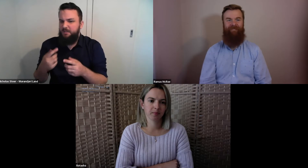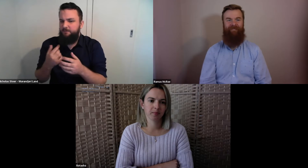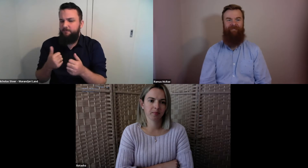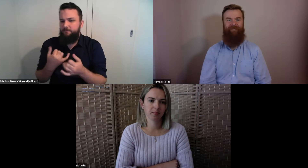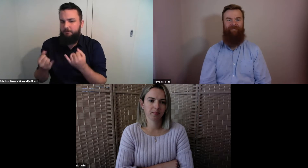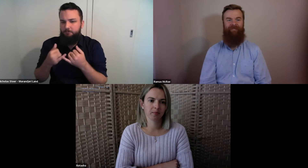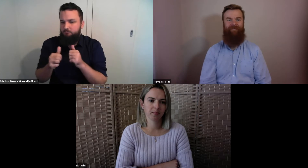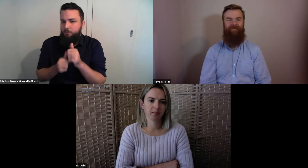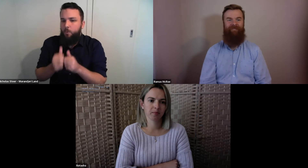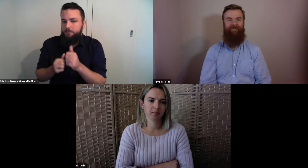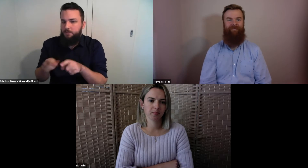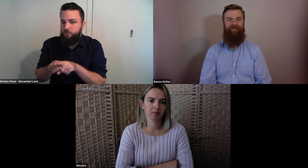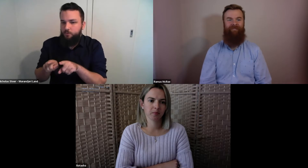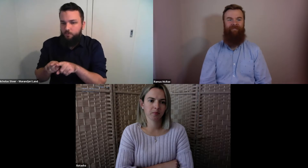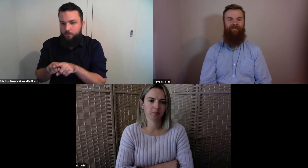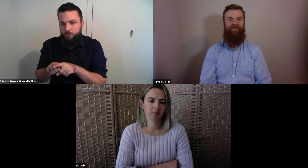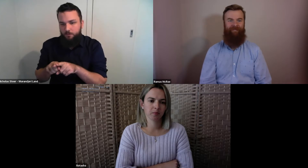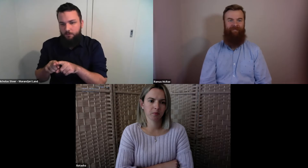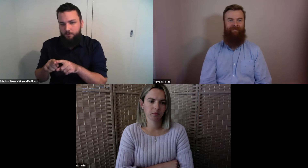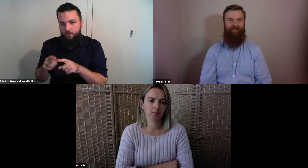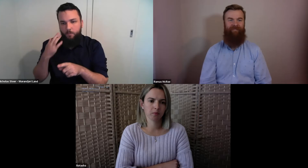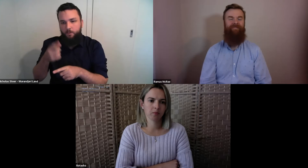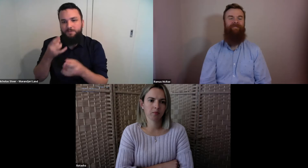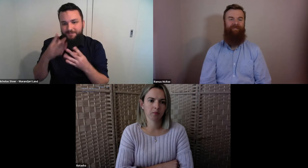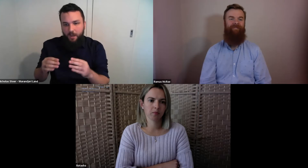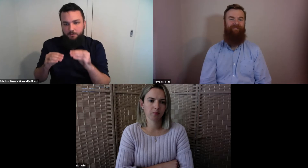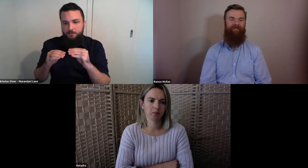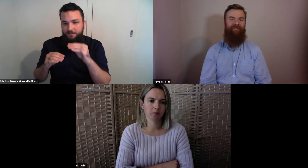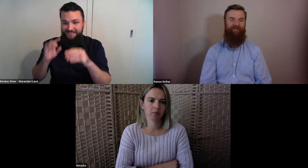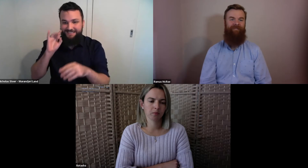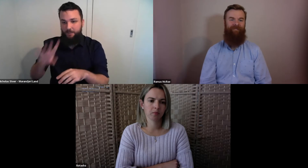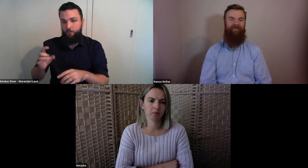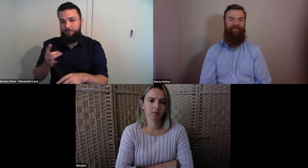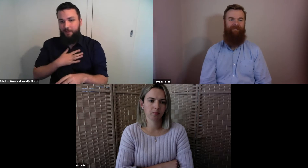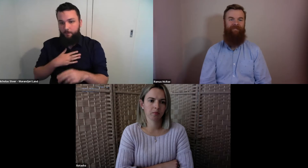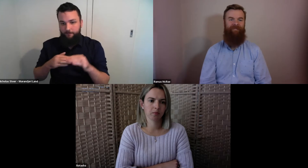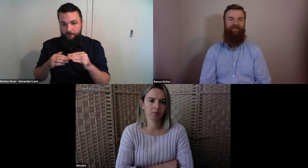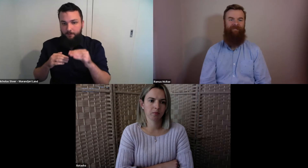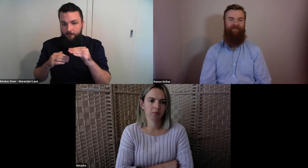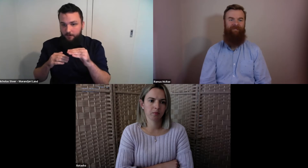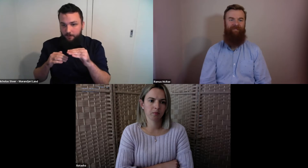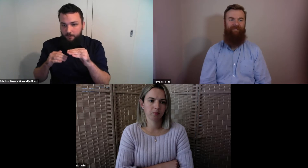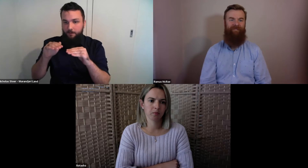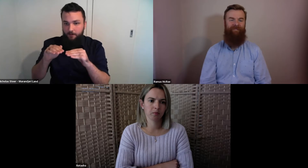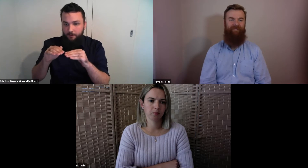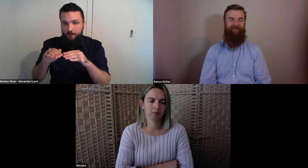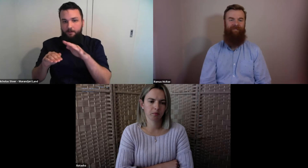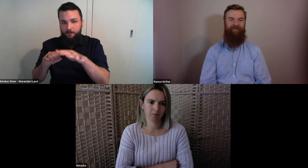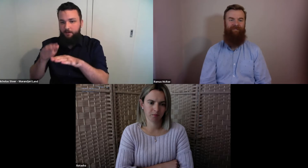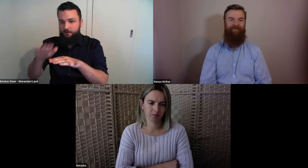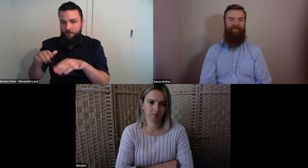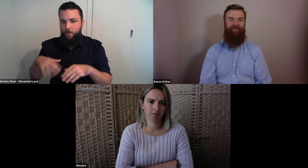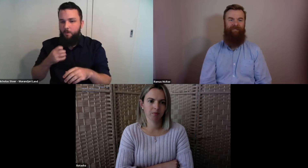have to really work your way up. You have to develop your skills. It's also about building